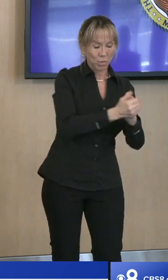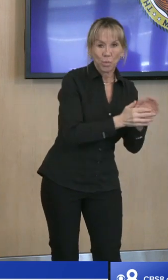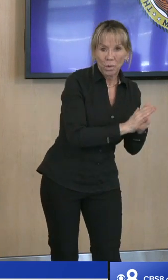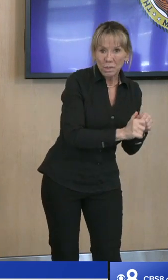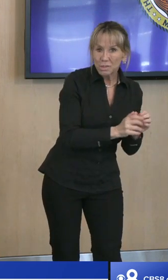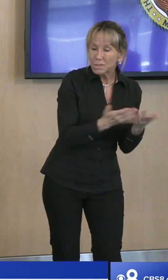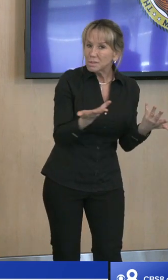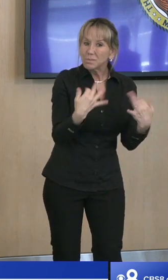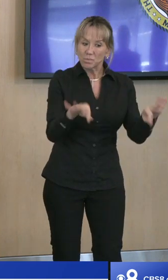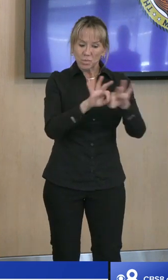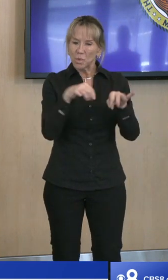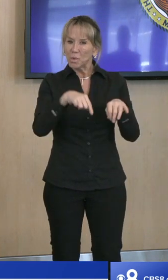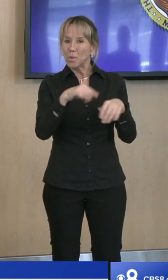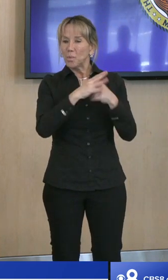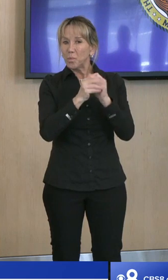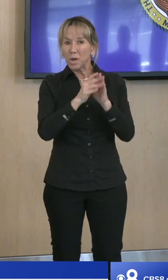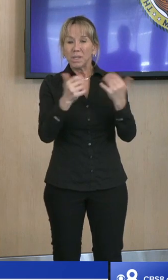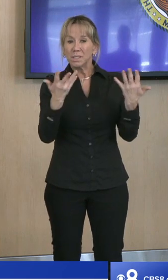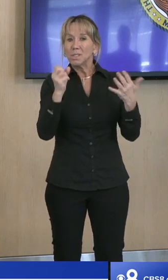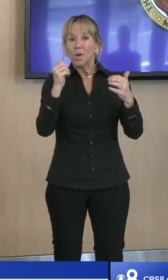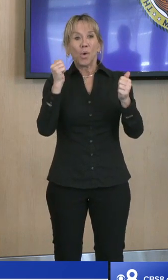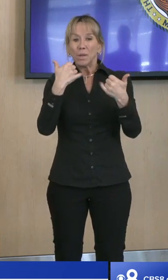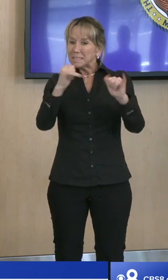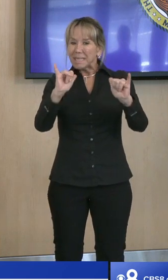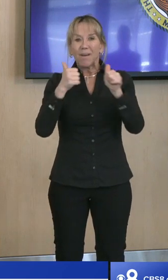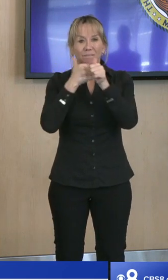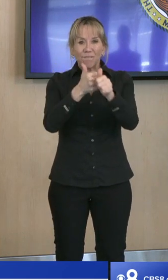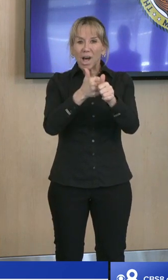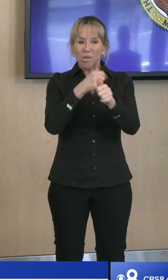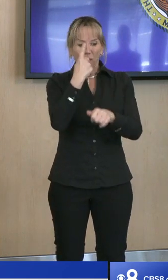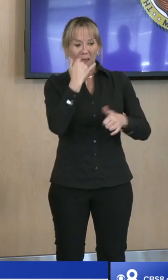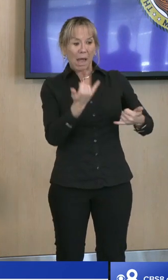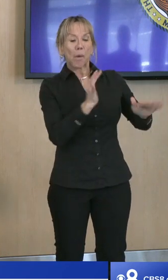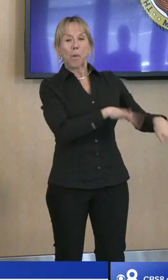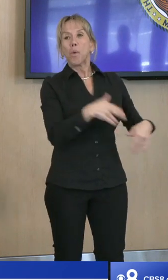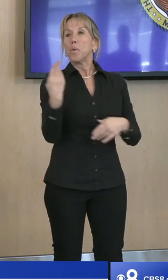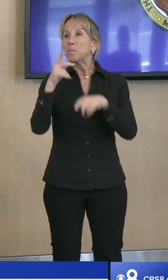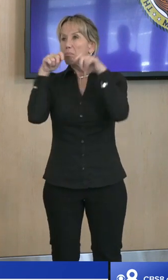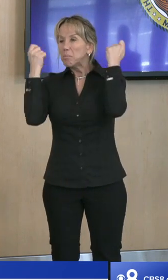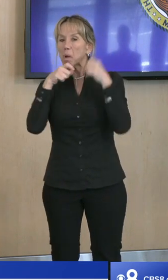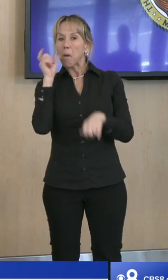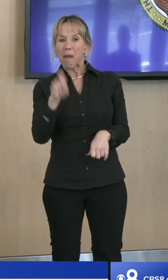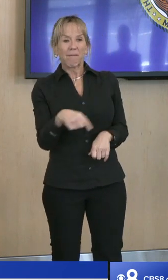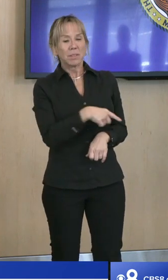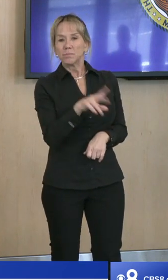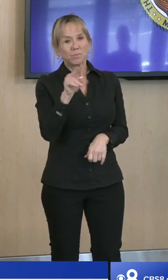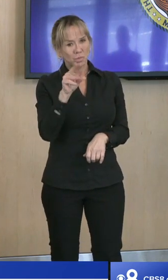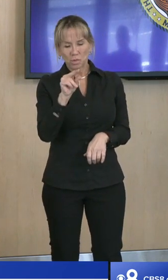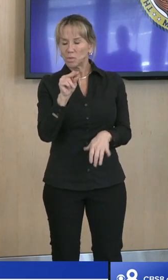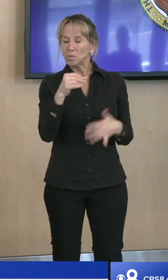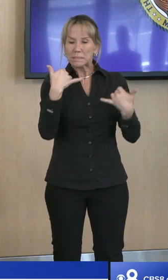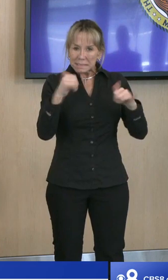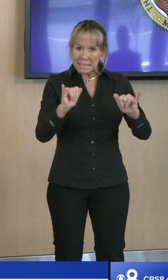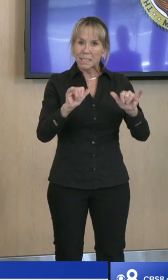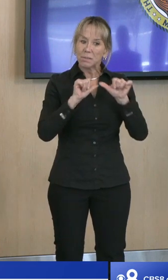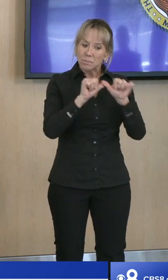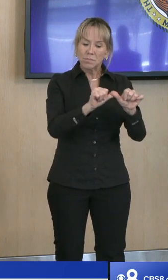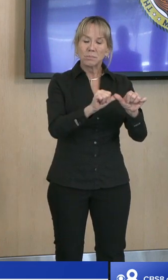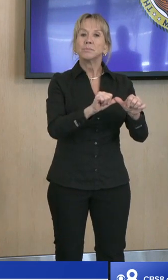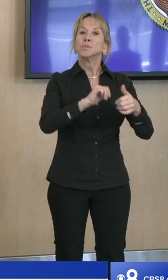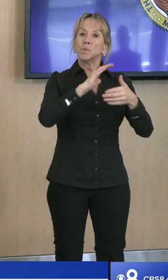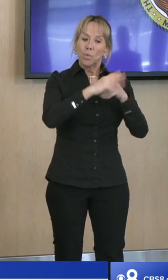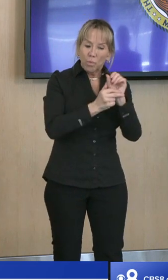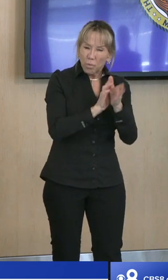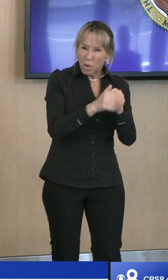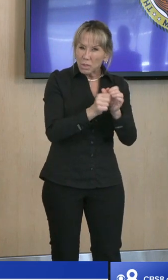date is you should still be doing that, washing your hands, keeping the 6 feet distance, staying